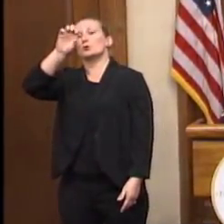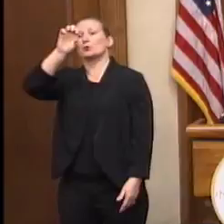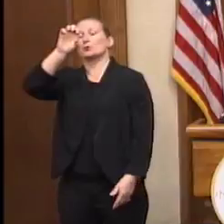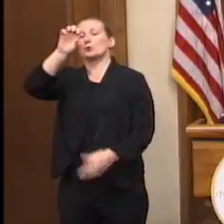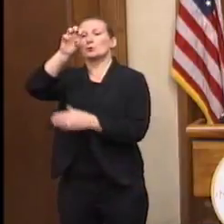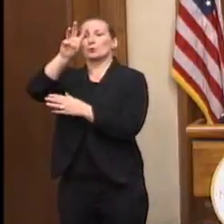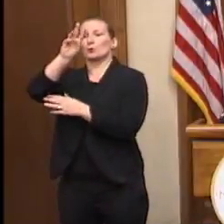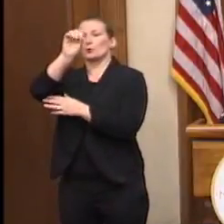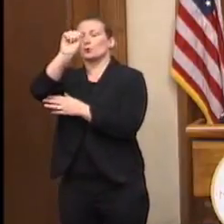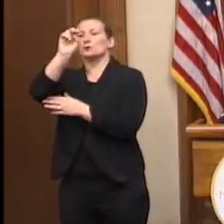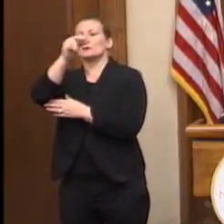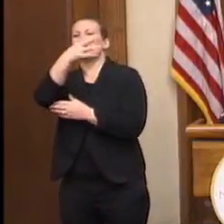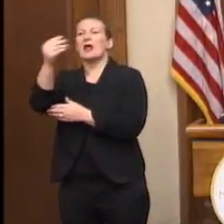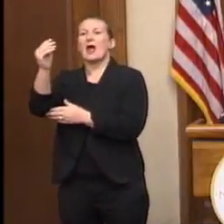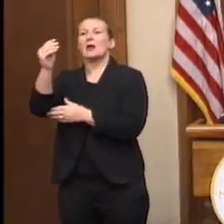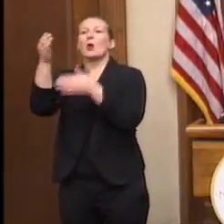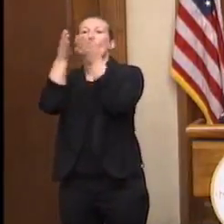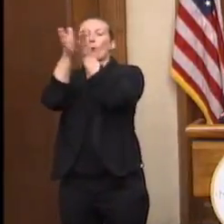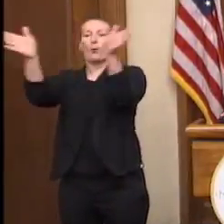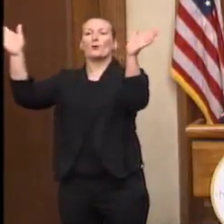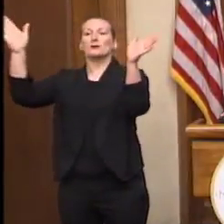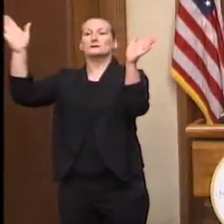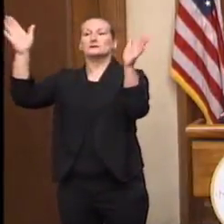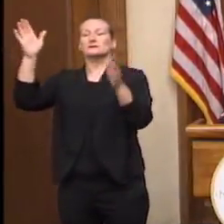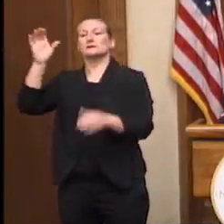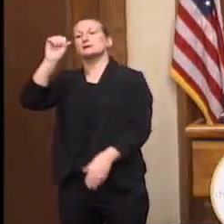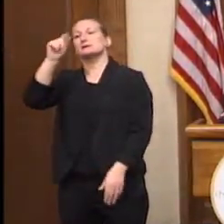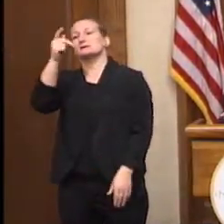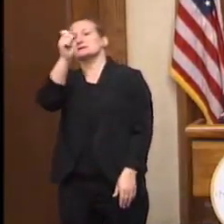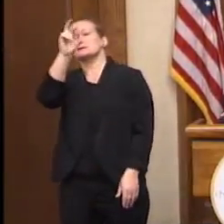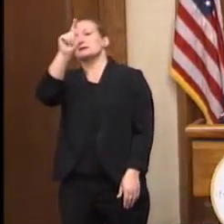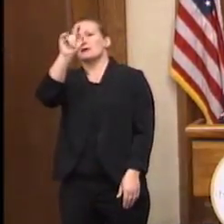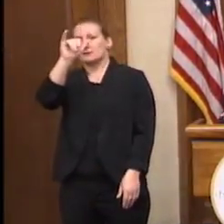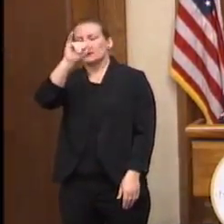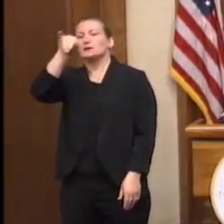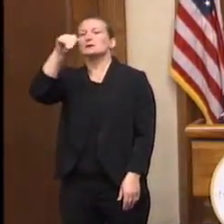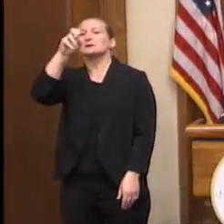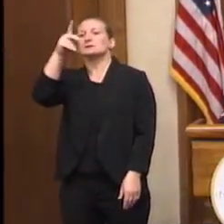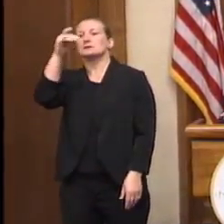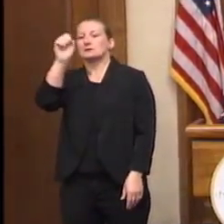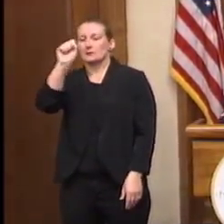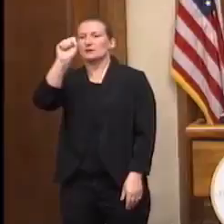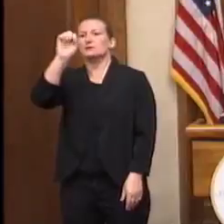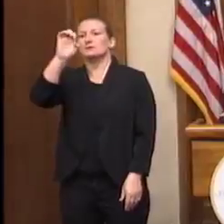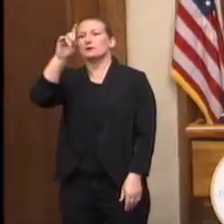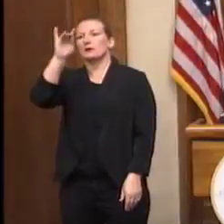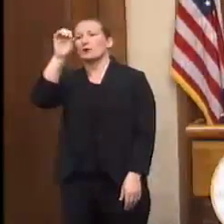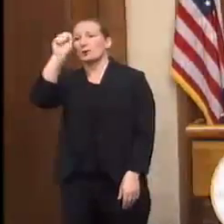humbled that you have entrusted me with this awesome responsibility of serving this city.